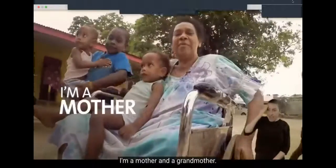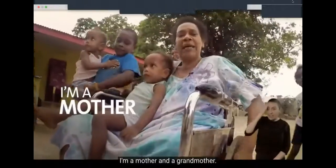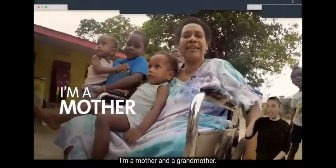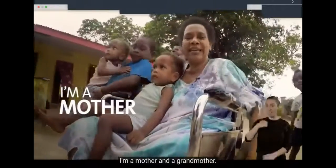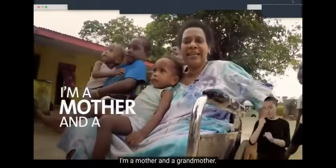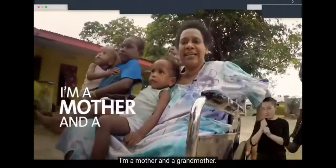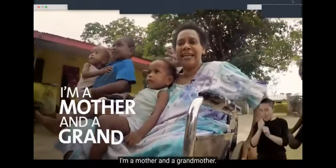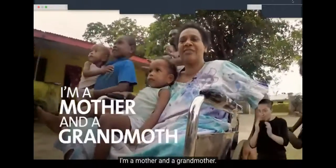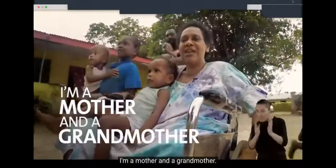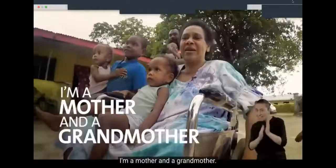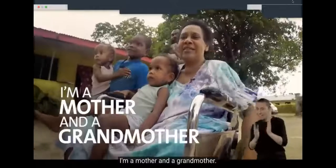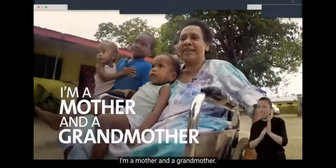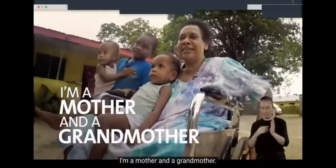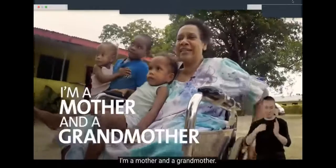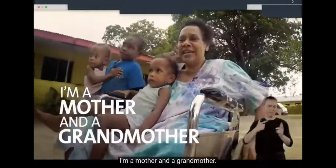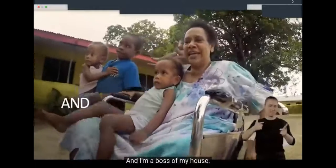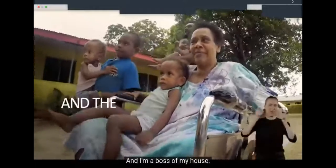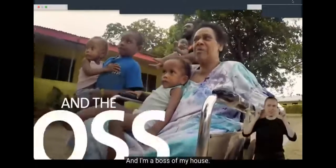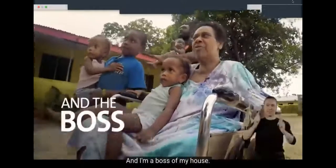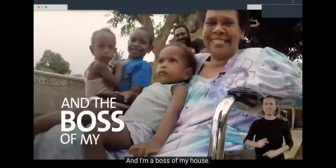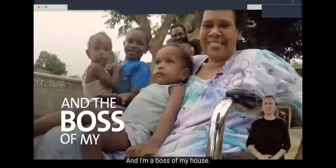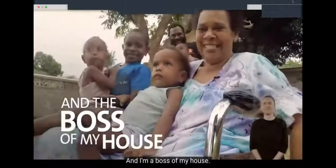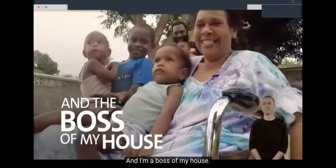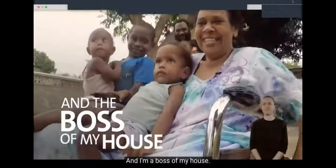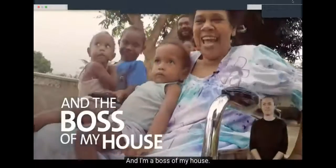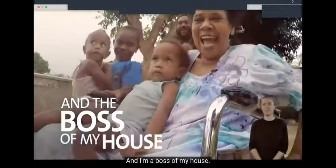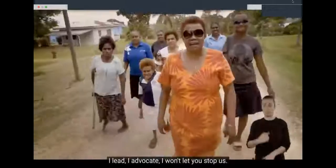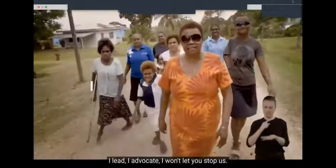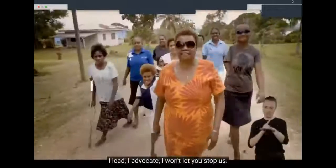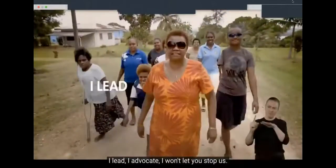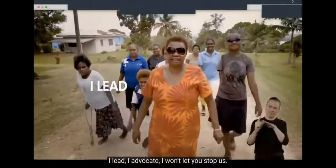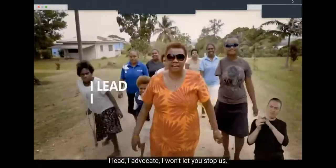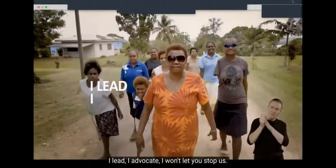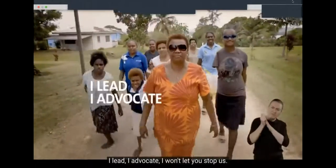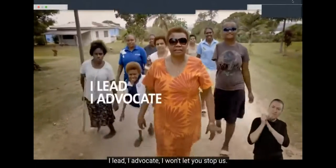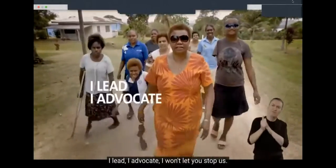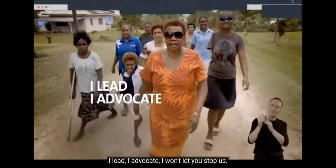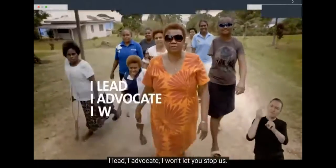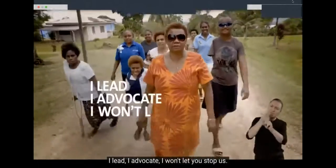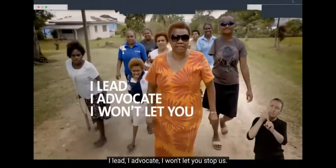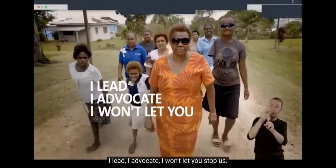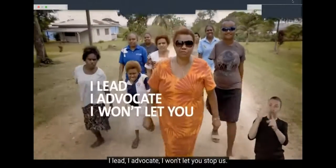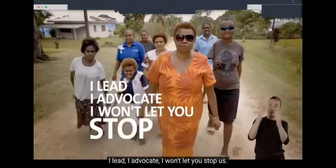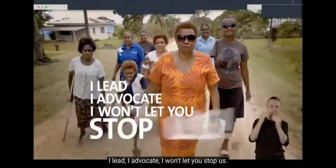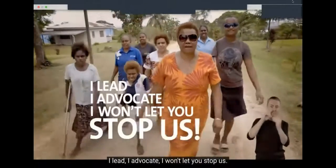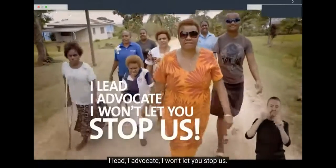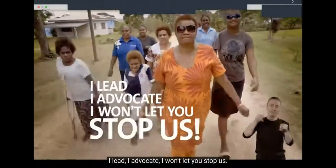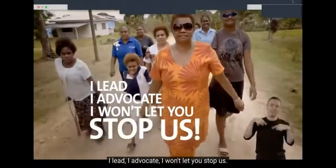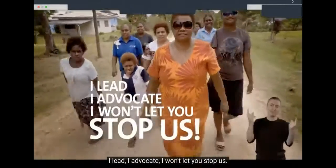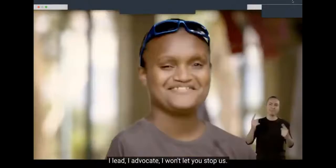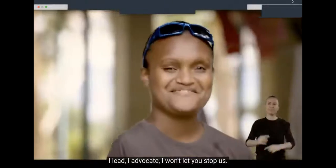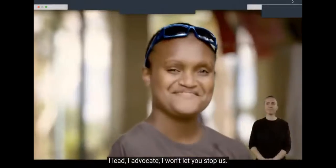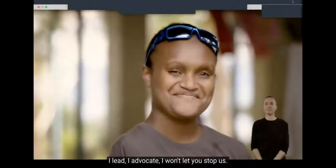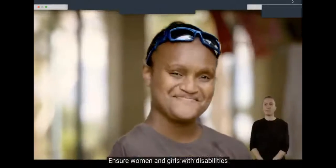out. I'm a mother and a grandmother and I'm a boss of my house. I lead, I advocate, I won't let you stop